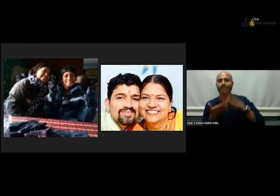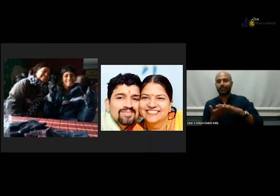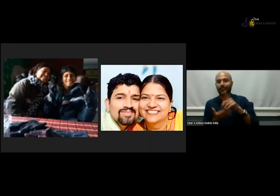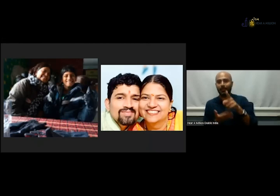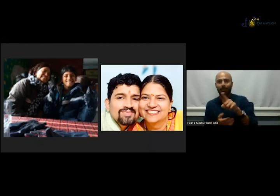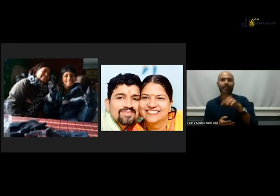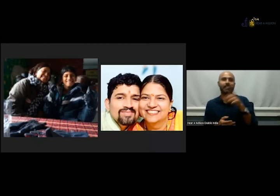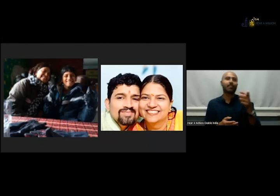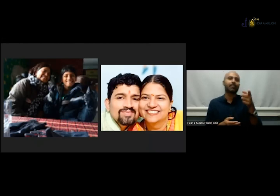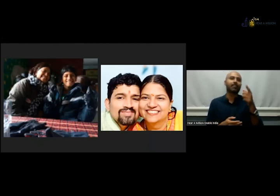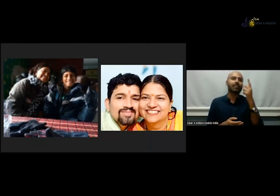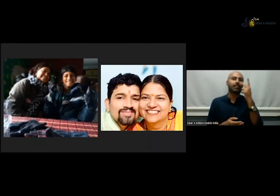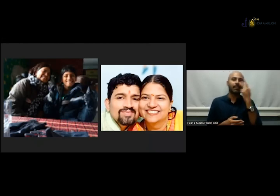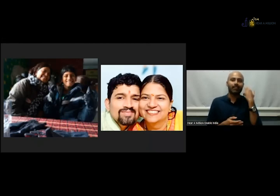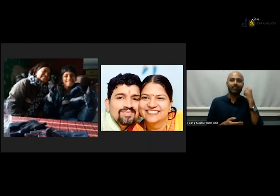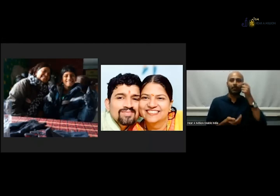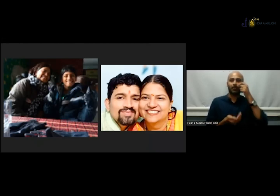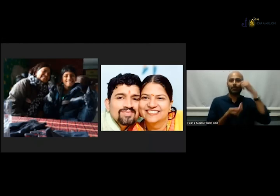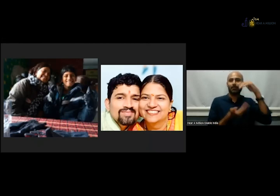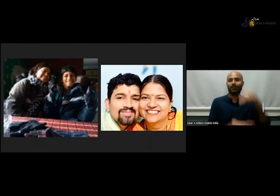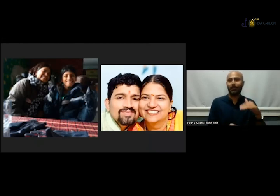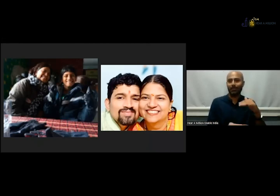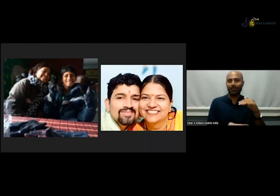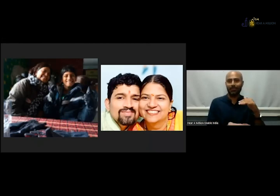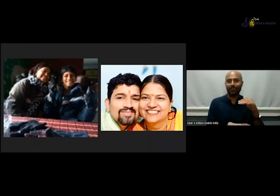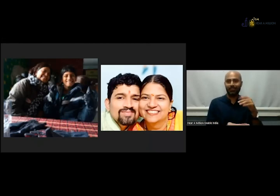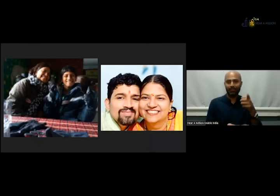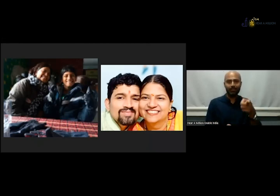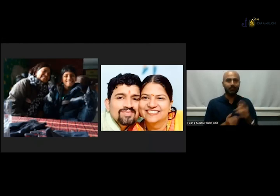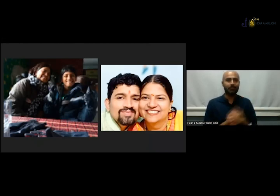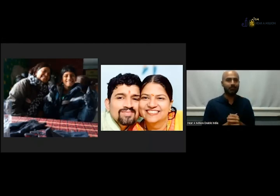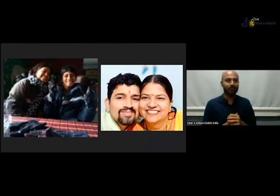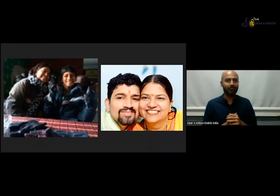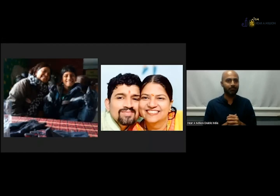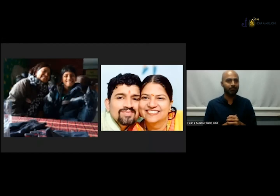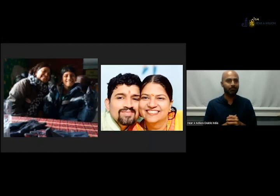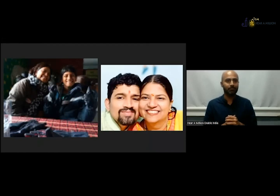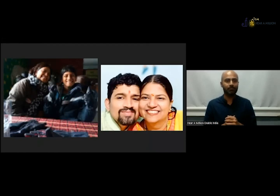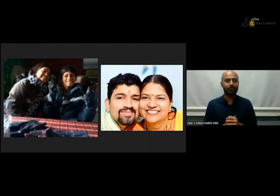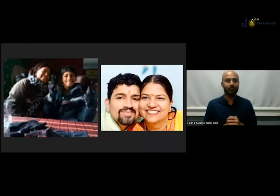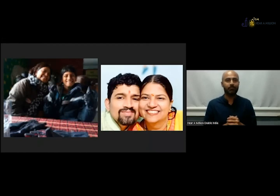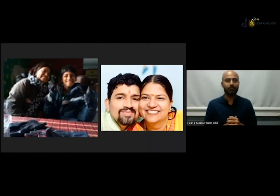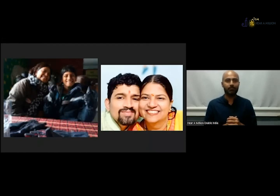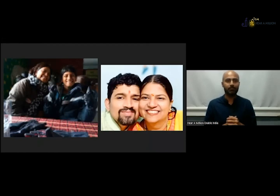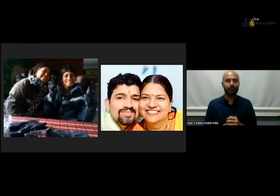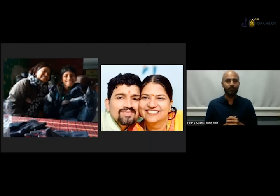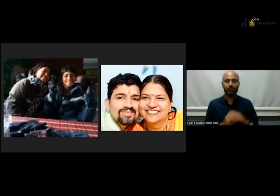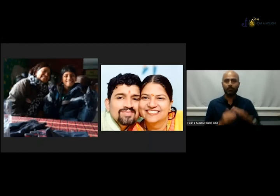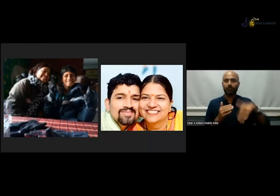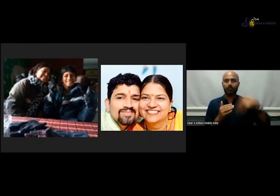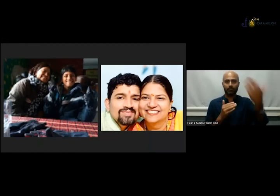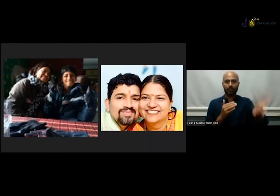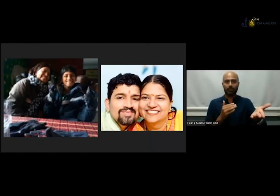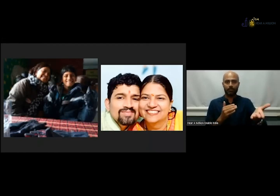So that's her family. Yashdeep is here and her son.